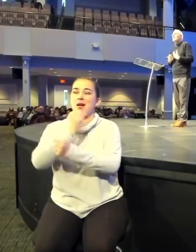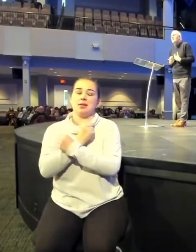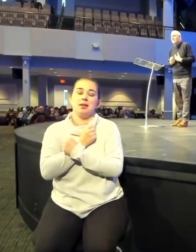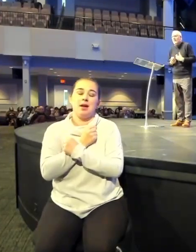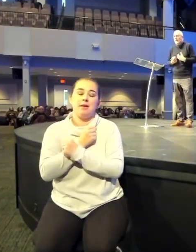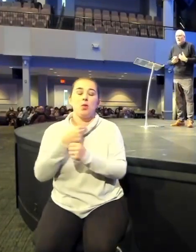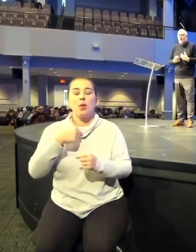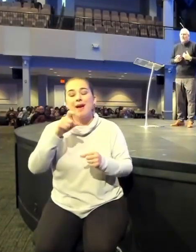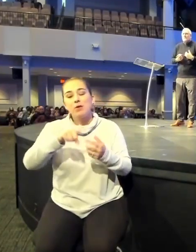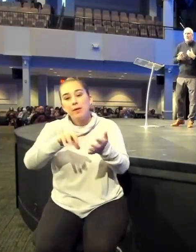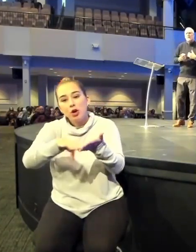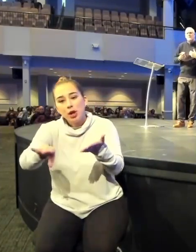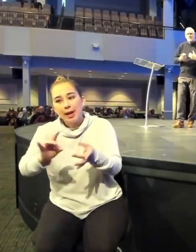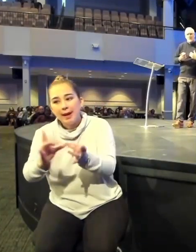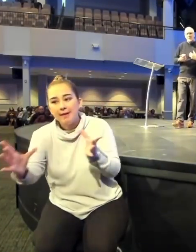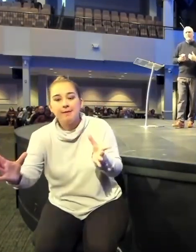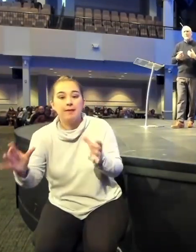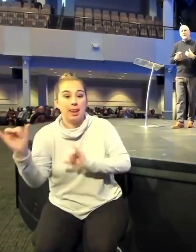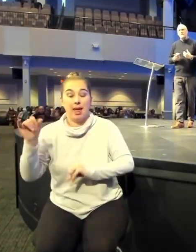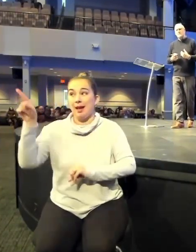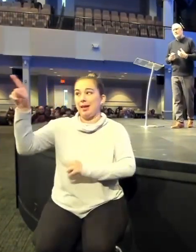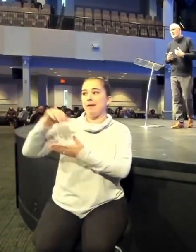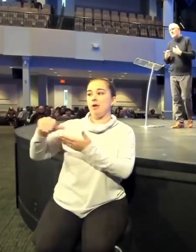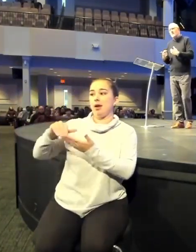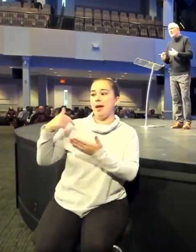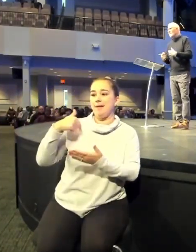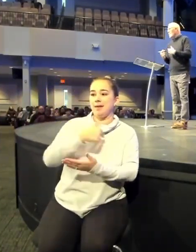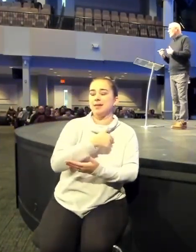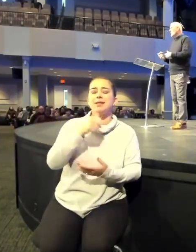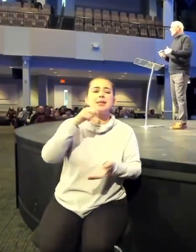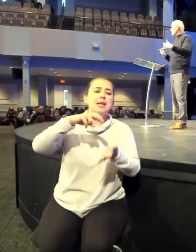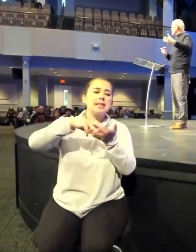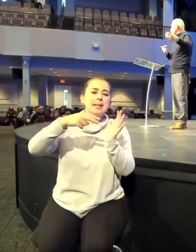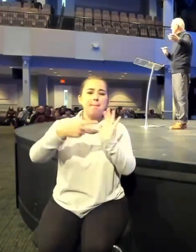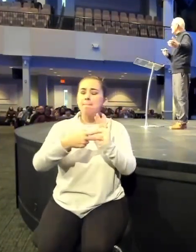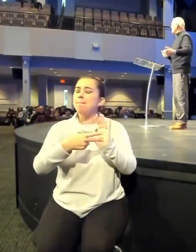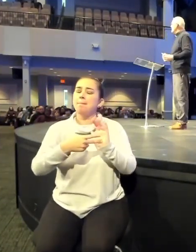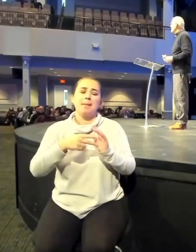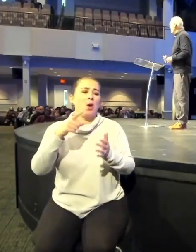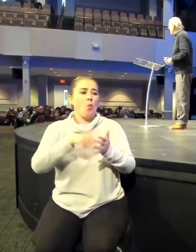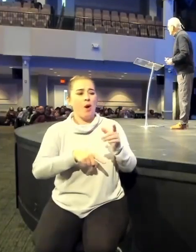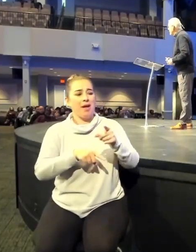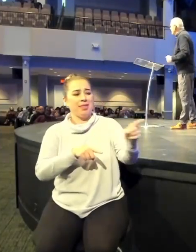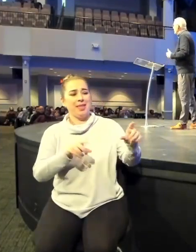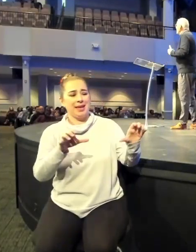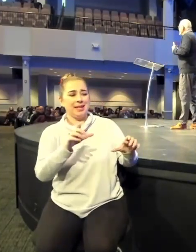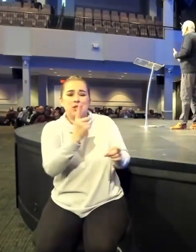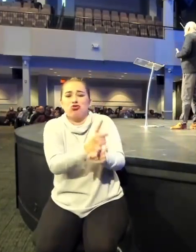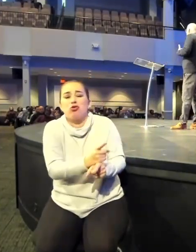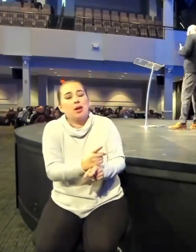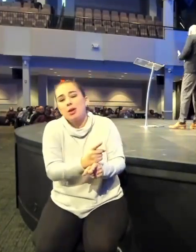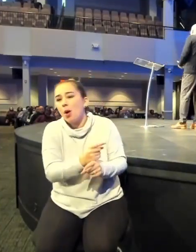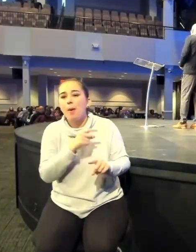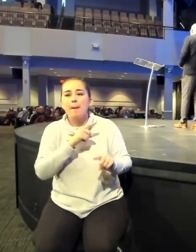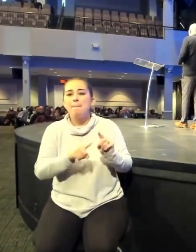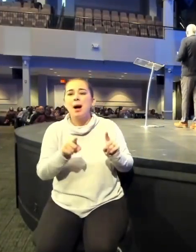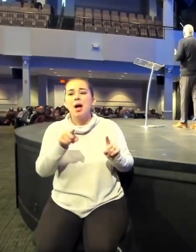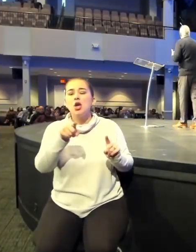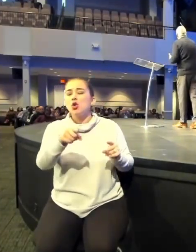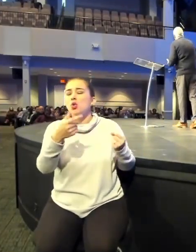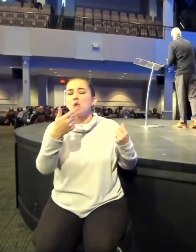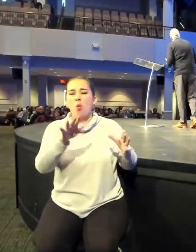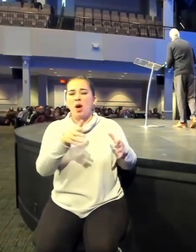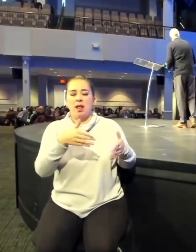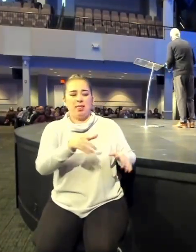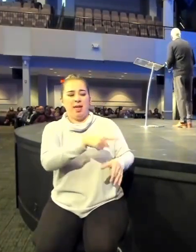to forgive as Christ has forgiven us. That doesn't mean that what another person has done to you is right. It just frees you of the poison of